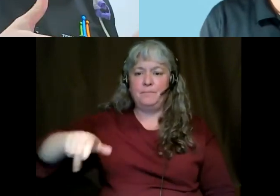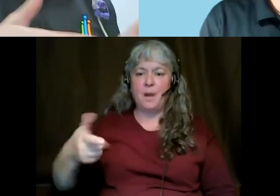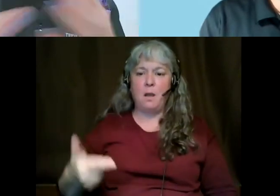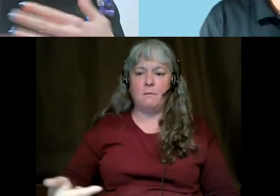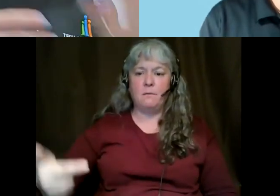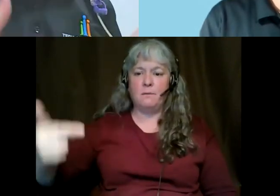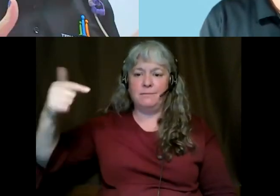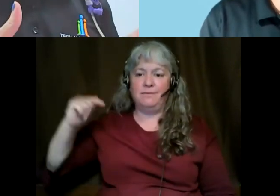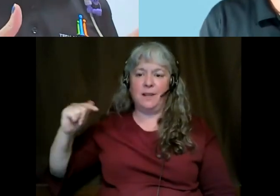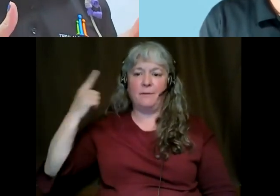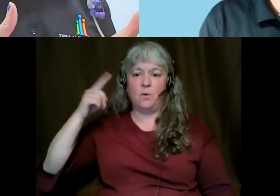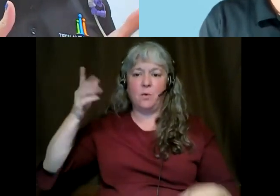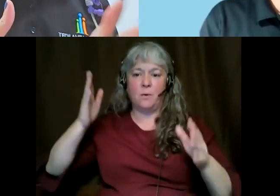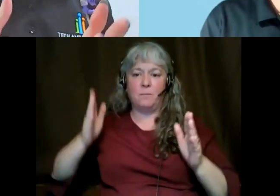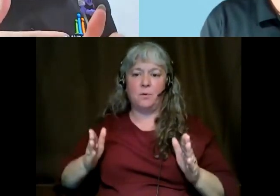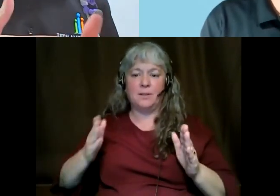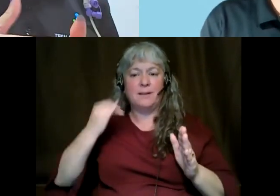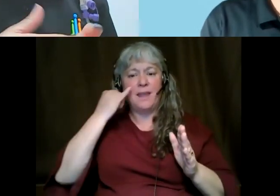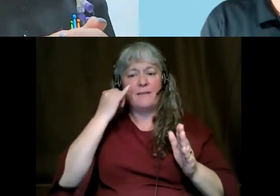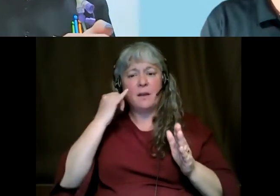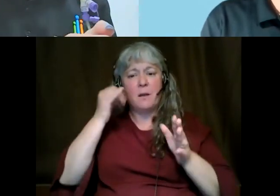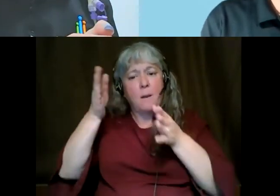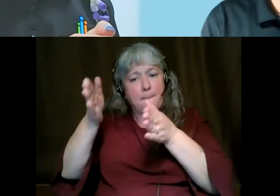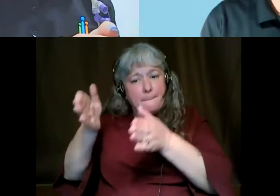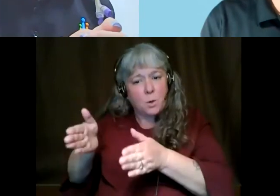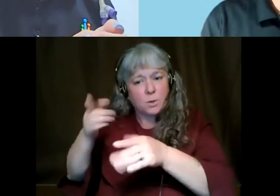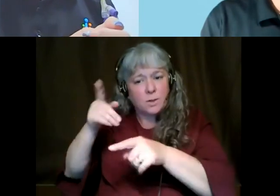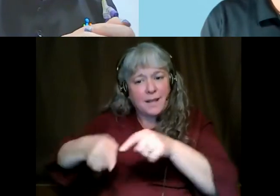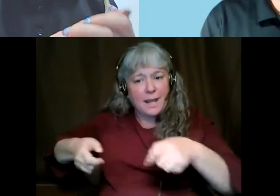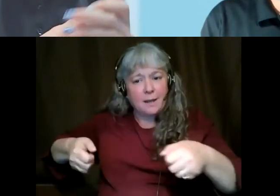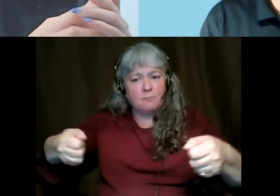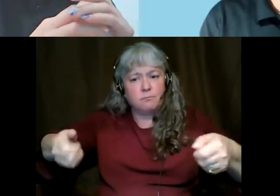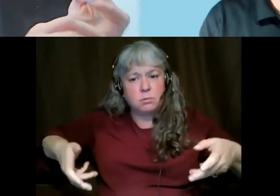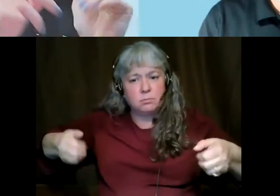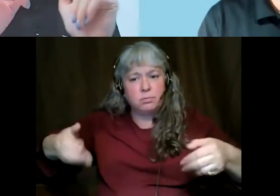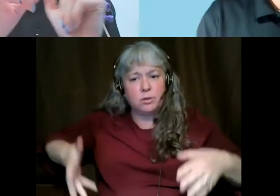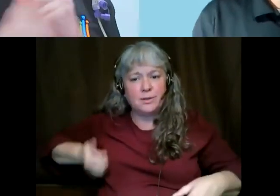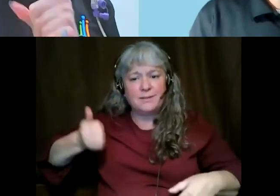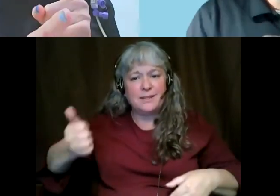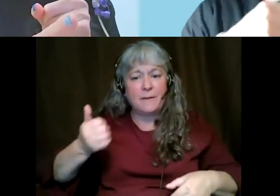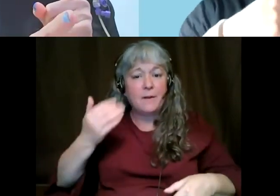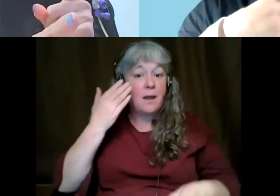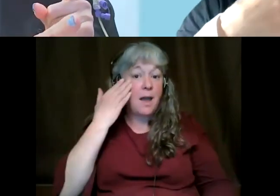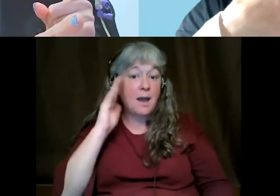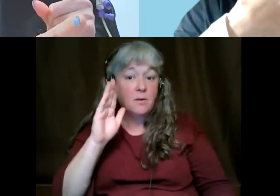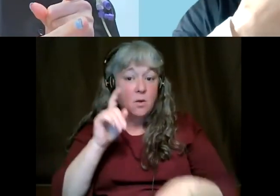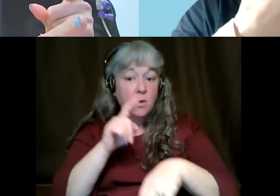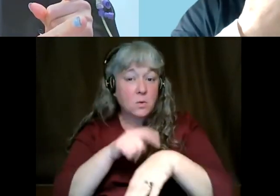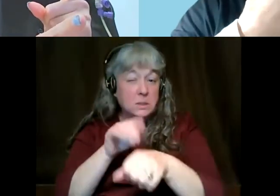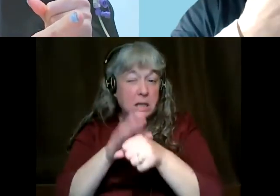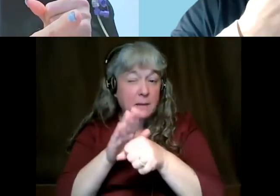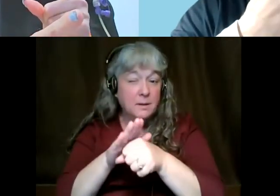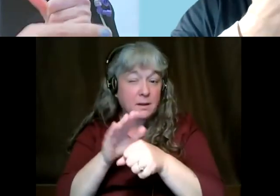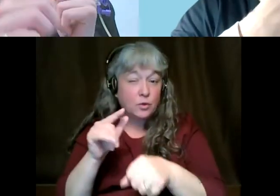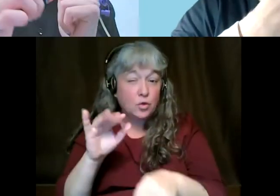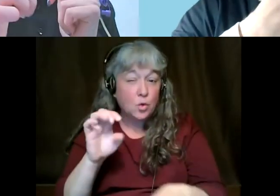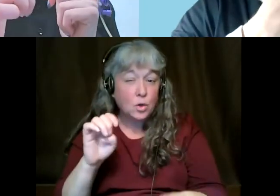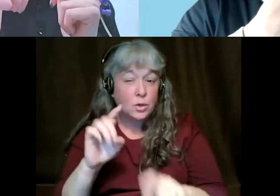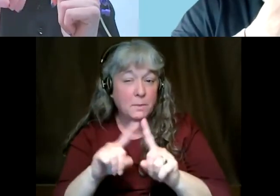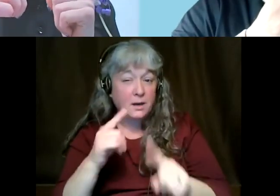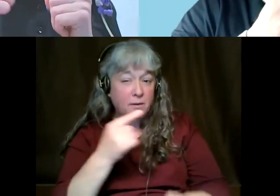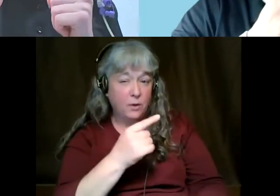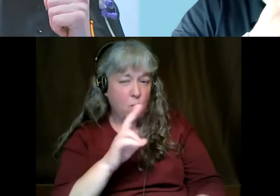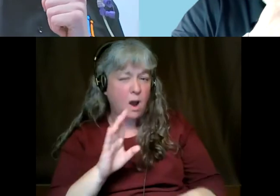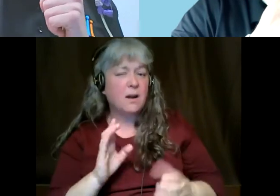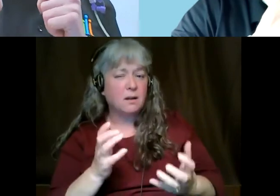it for someone who can't push it for themselves. I don't know if we have time, George, but if you want to play the video of